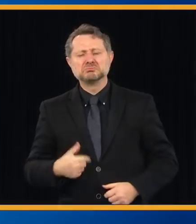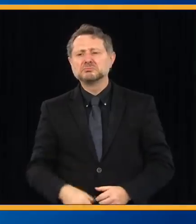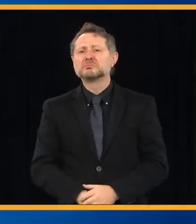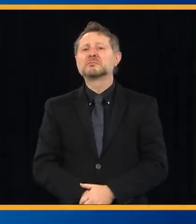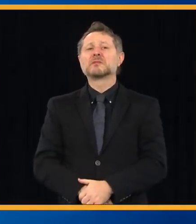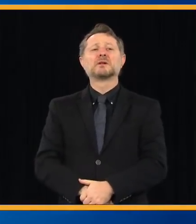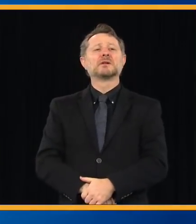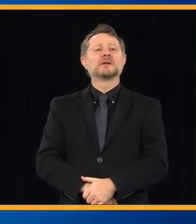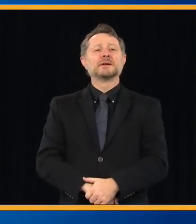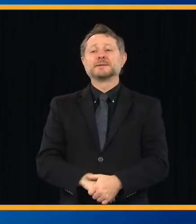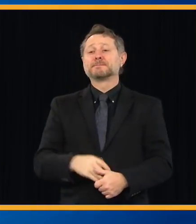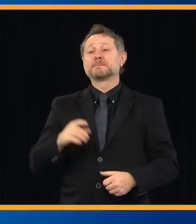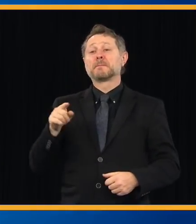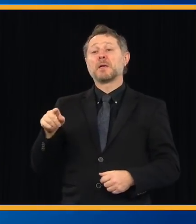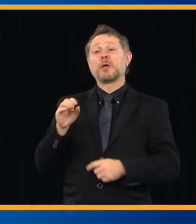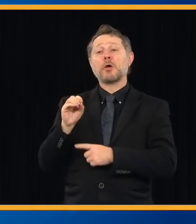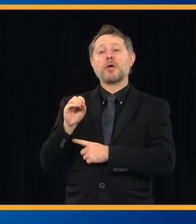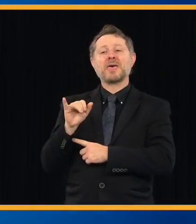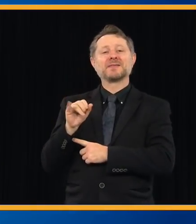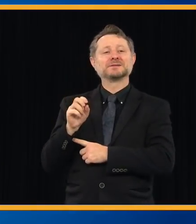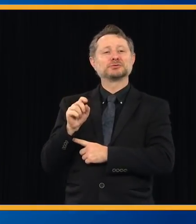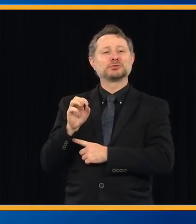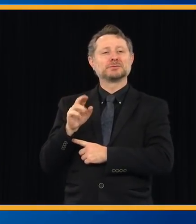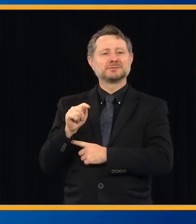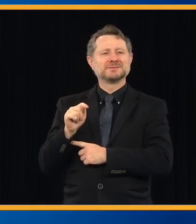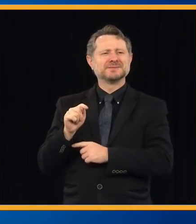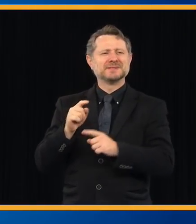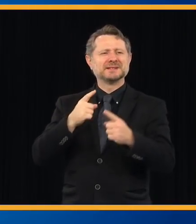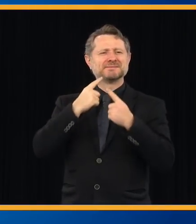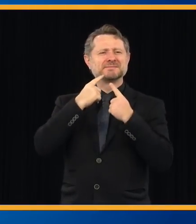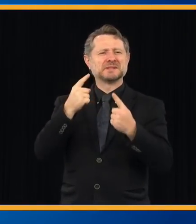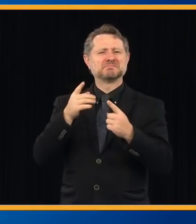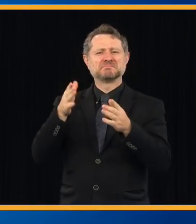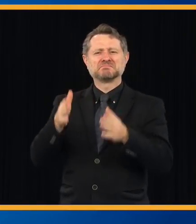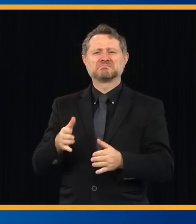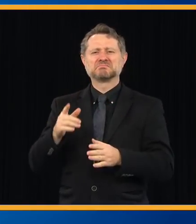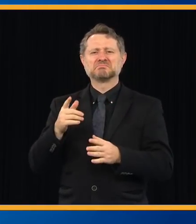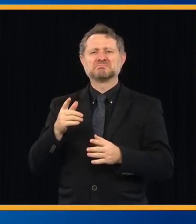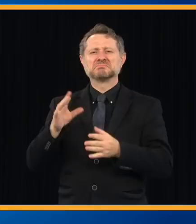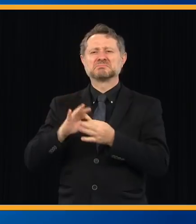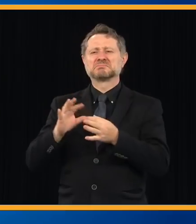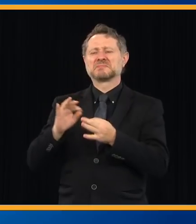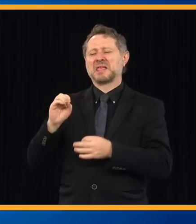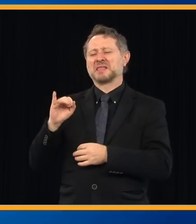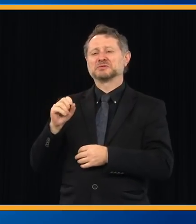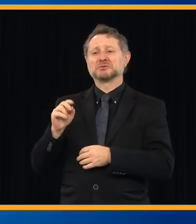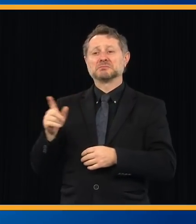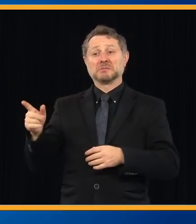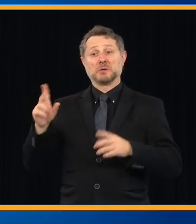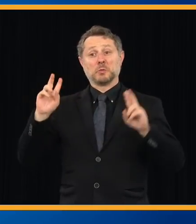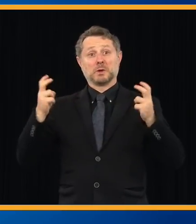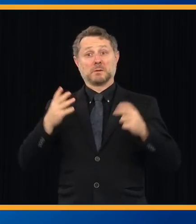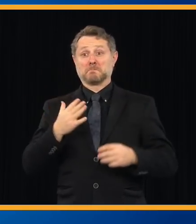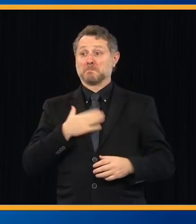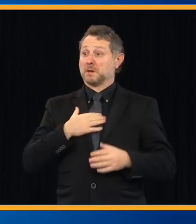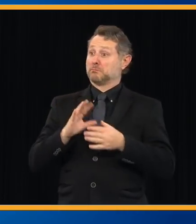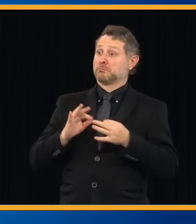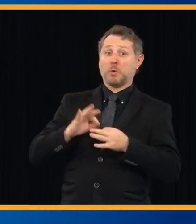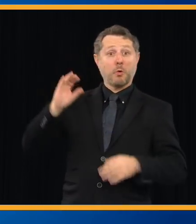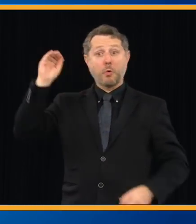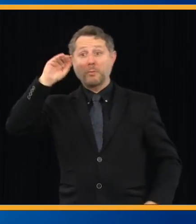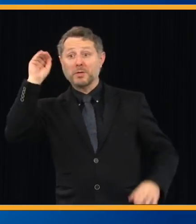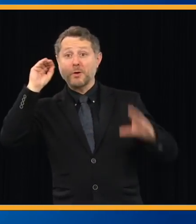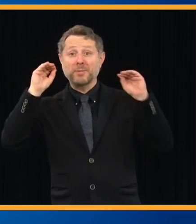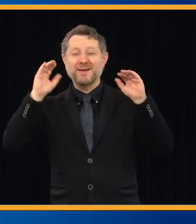Albert Einstein, I do not like to state an opinion on a matter unless I know the precise facts.